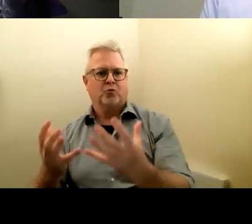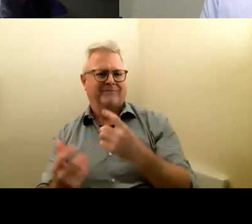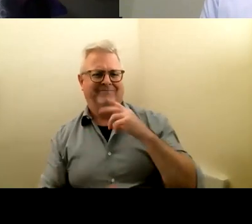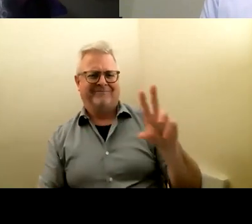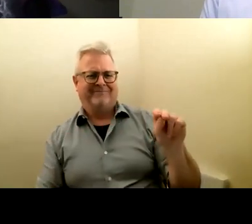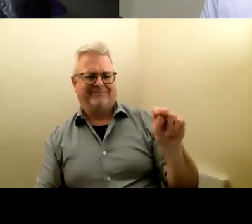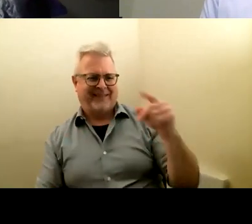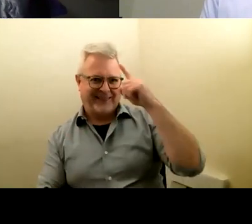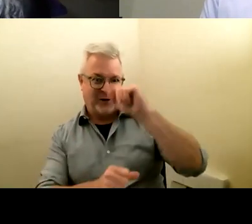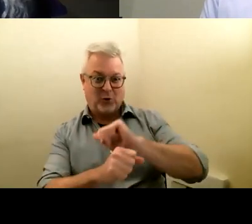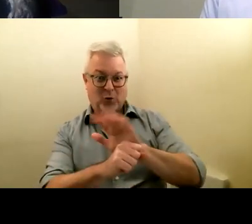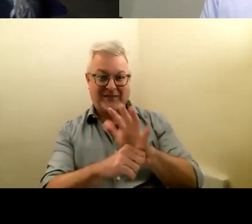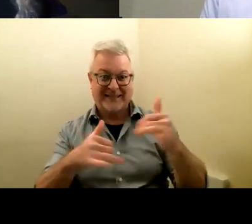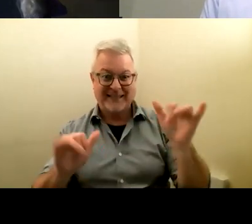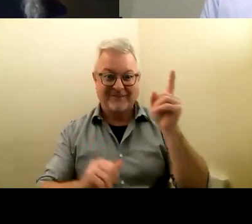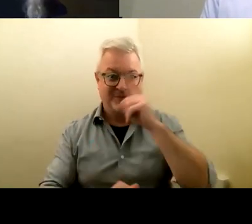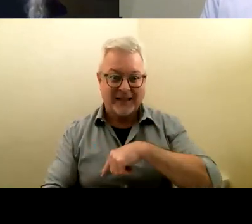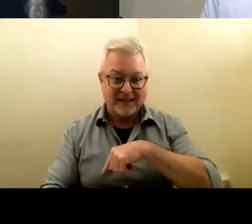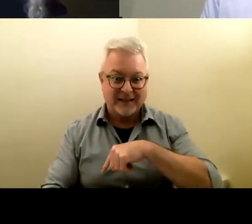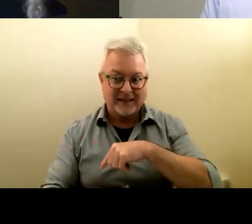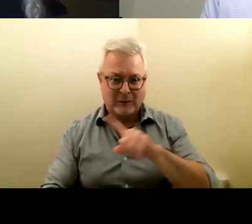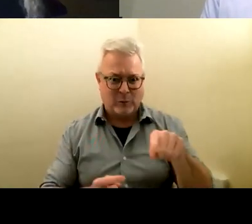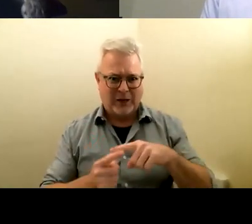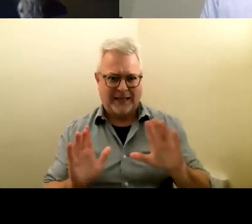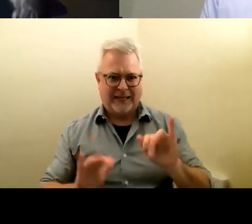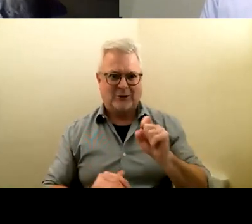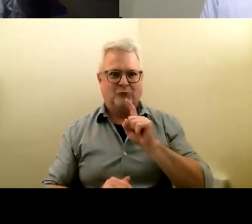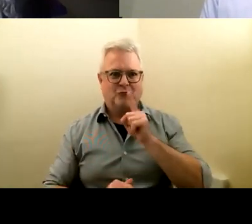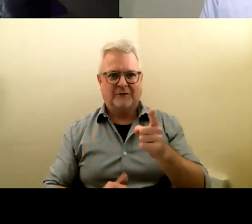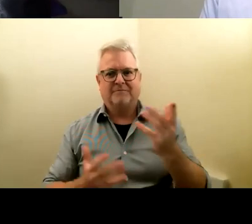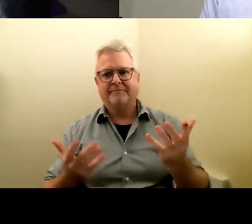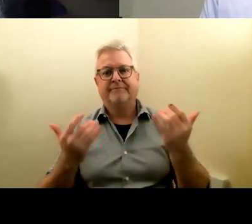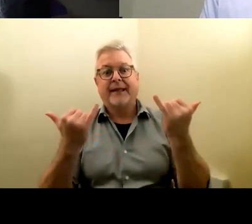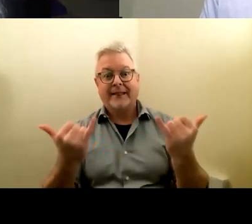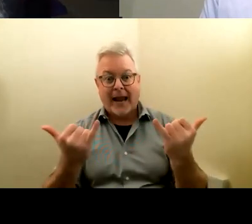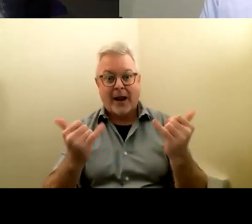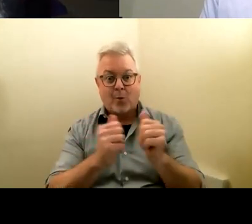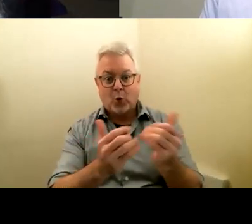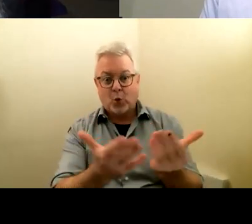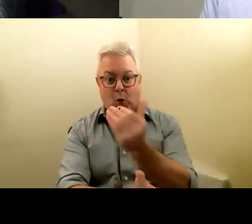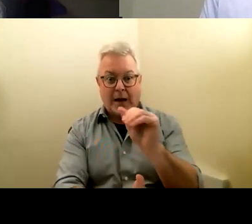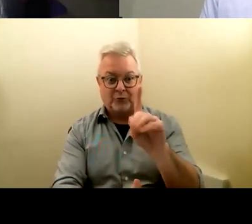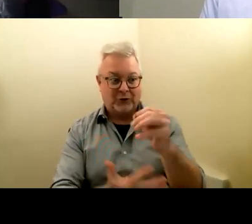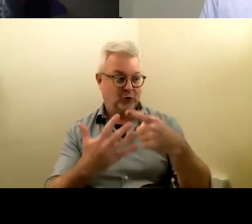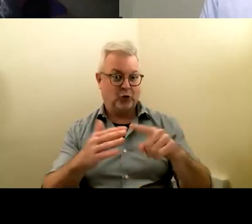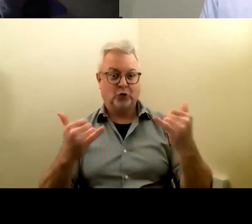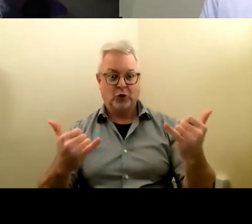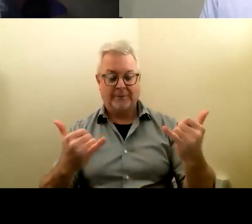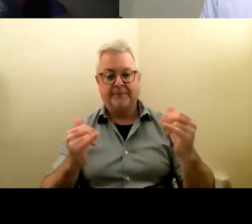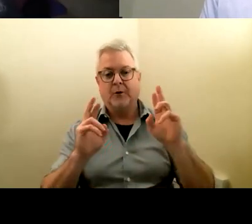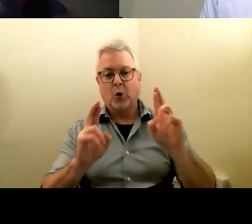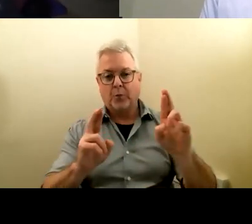that believed in the vaccine, and other people who felt like coronavirus was still fake. And now with the